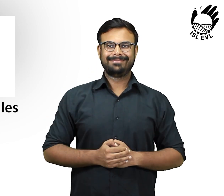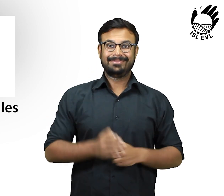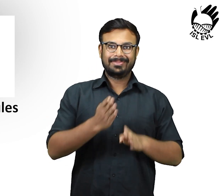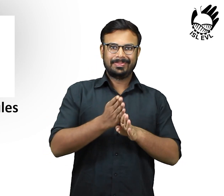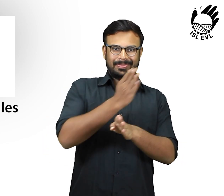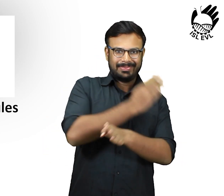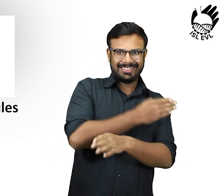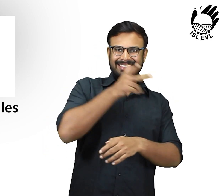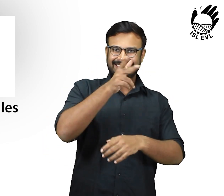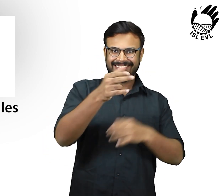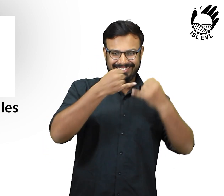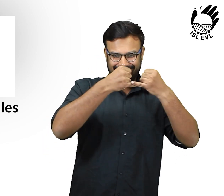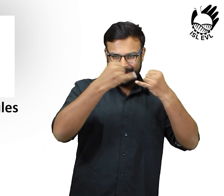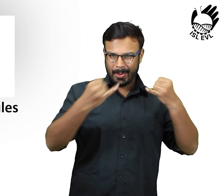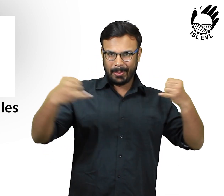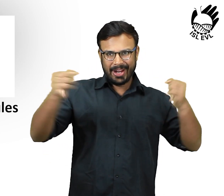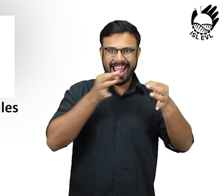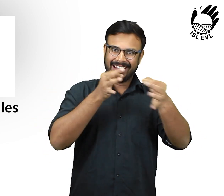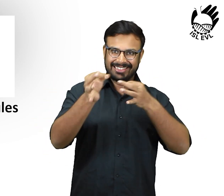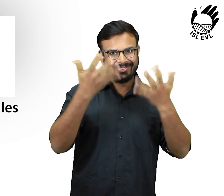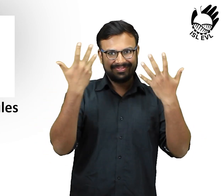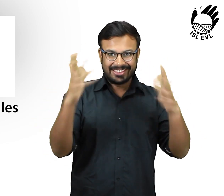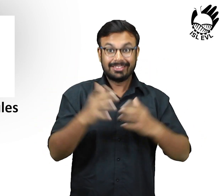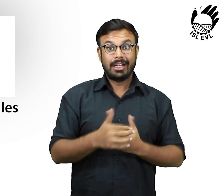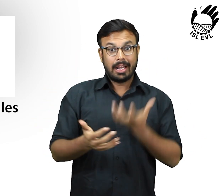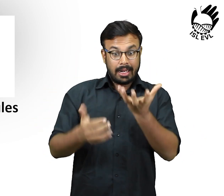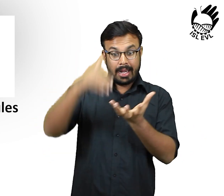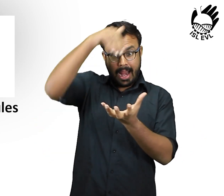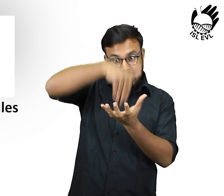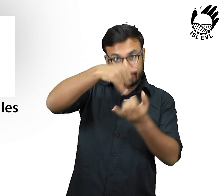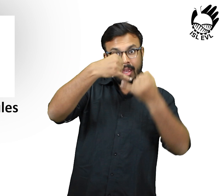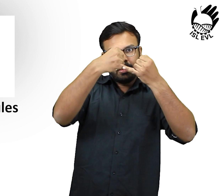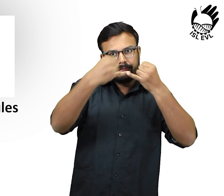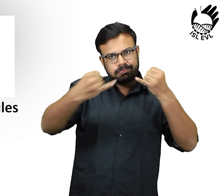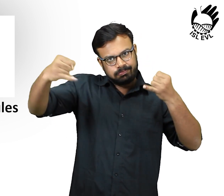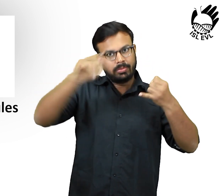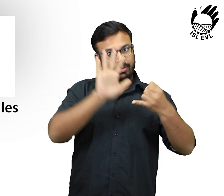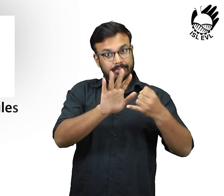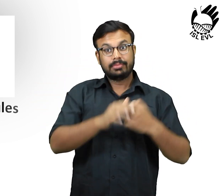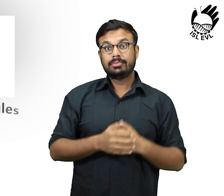These are long string-like molecules that dissolve in water.